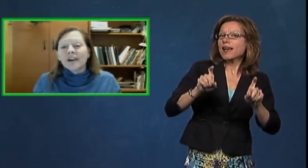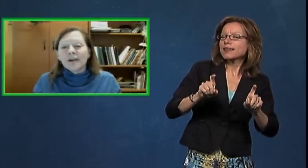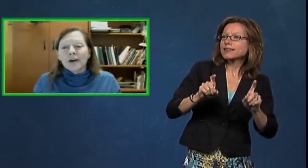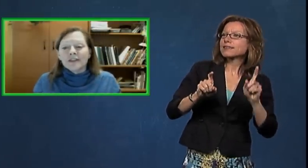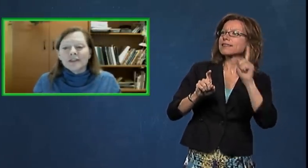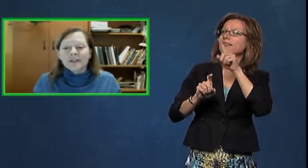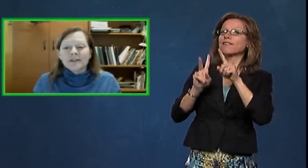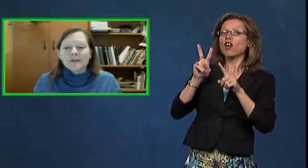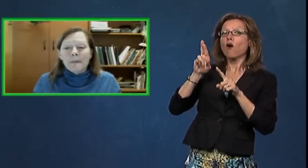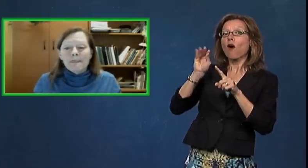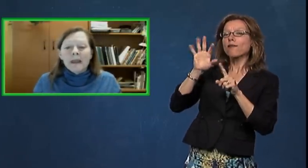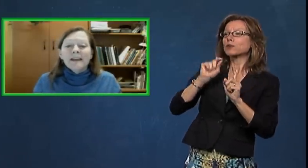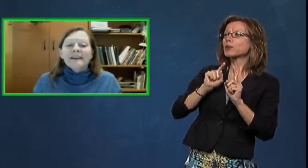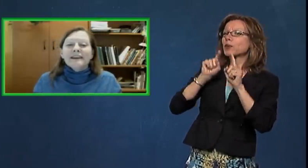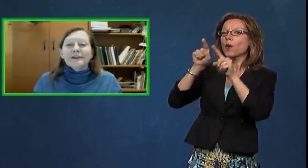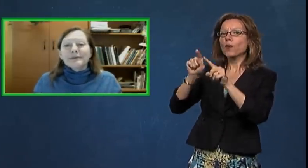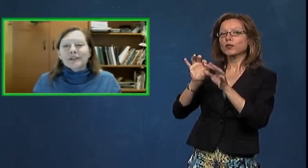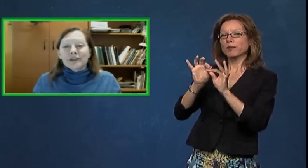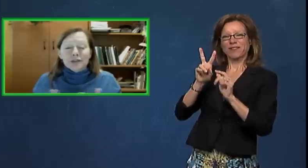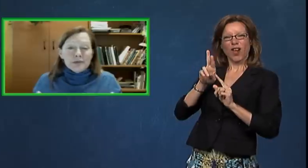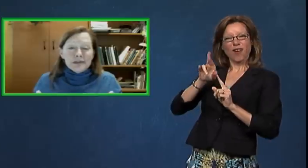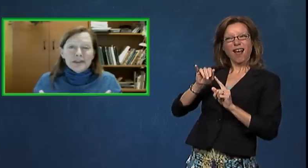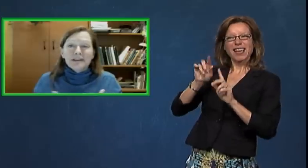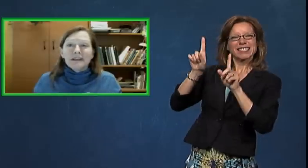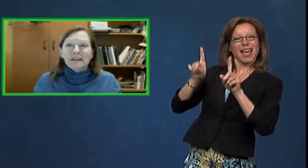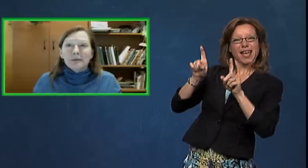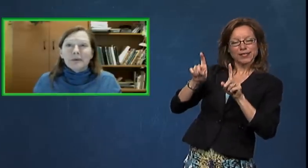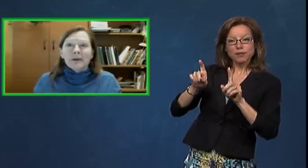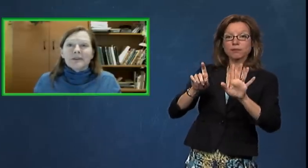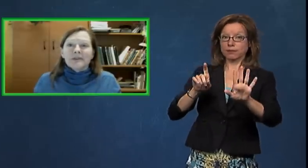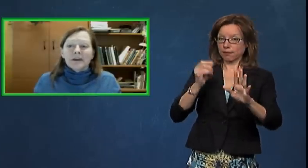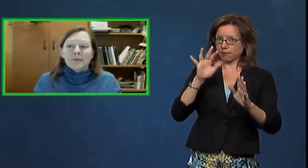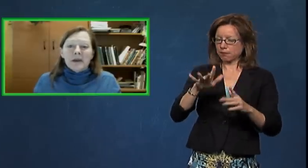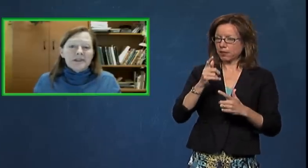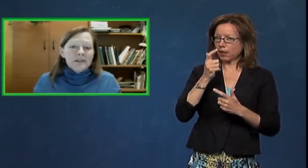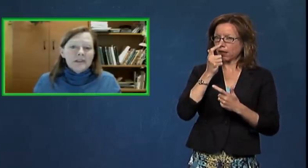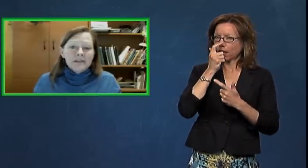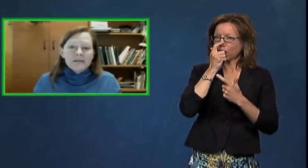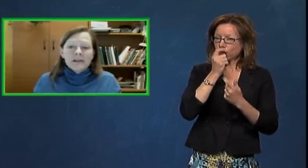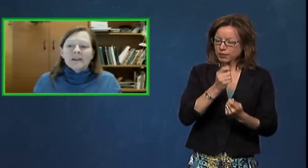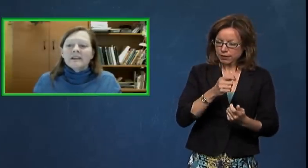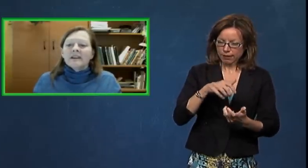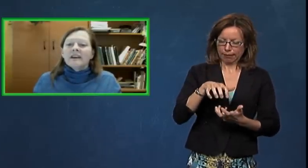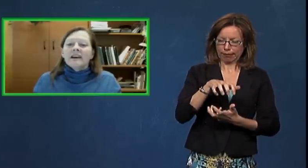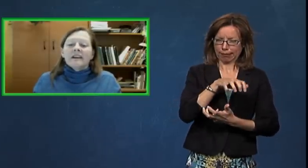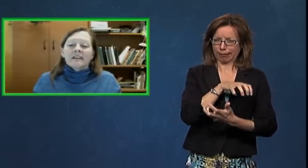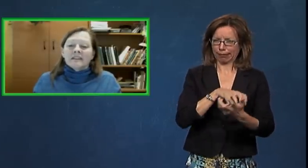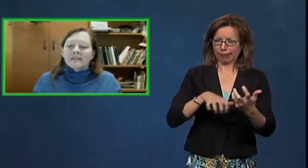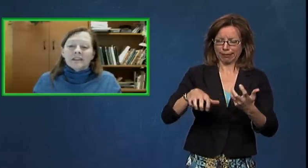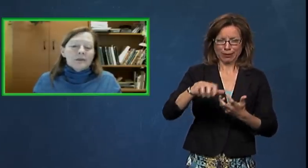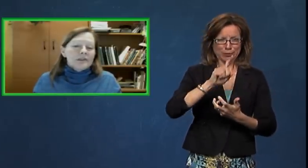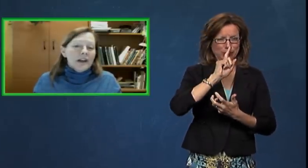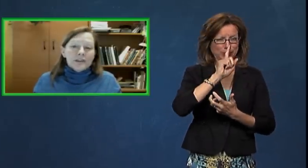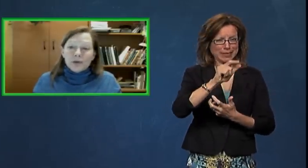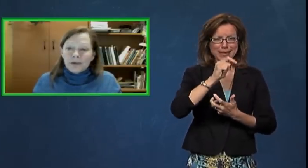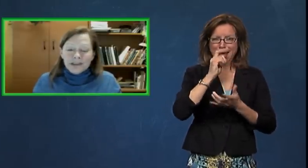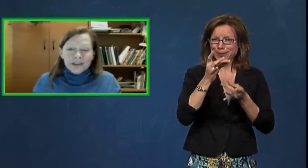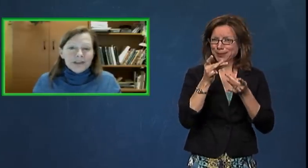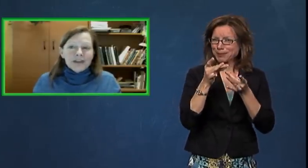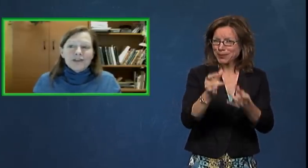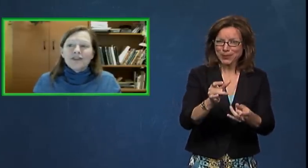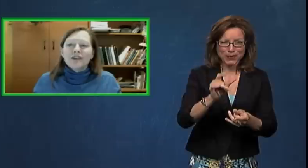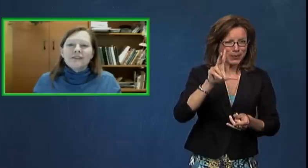their VR offices. It was interesting, it was messy, it was not